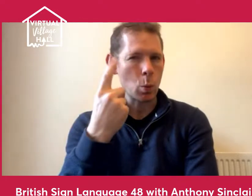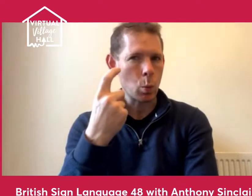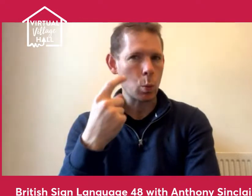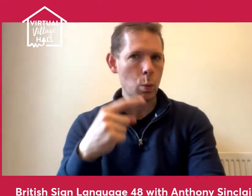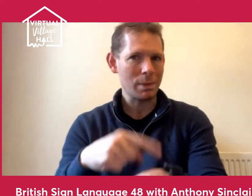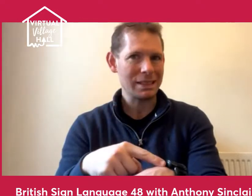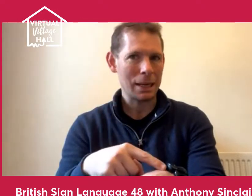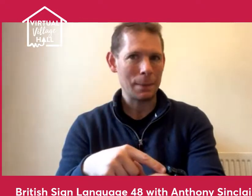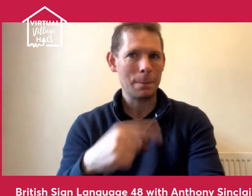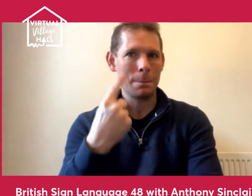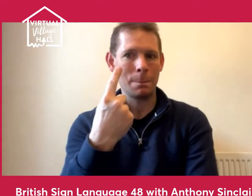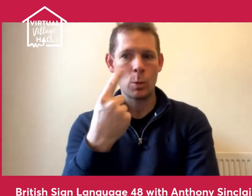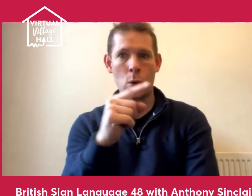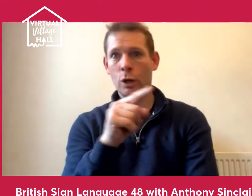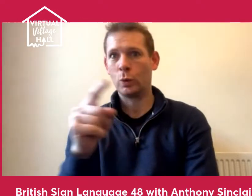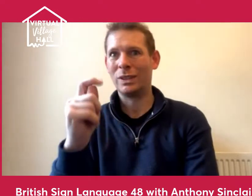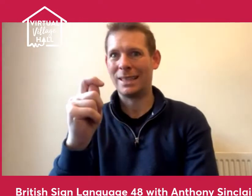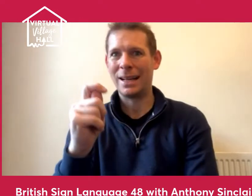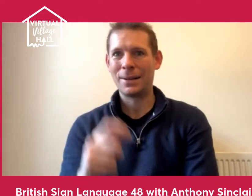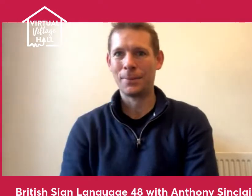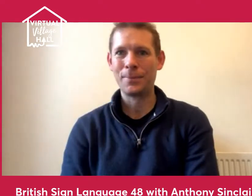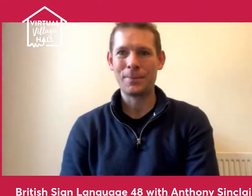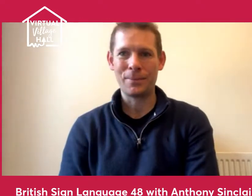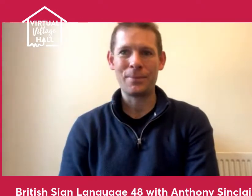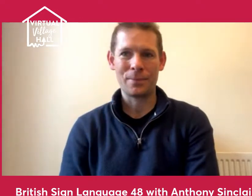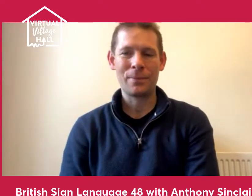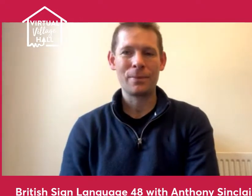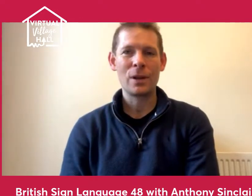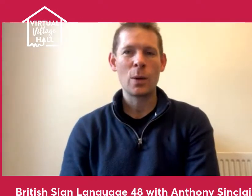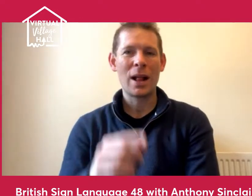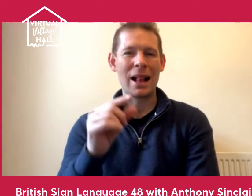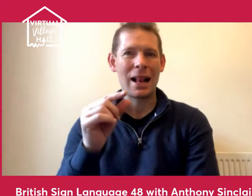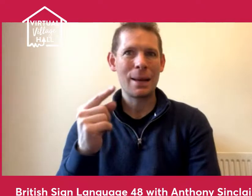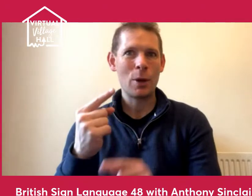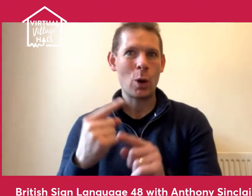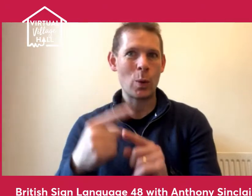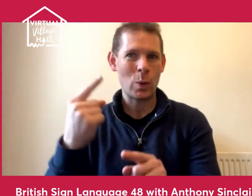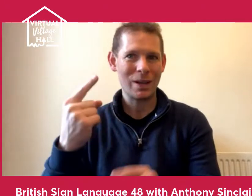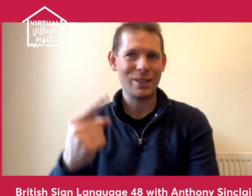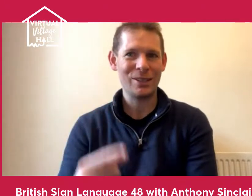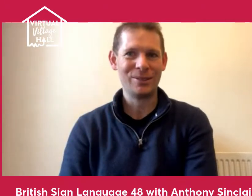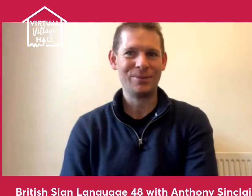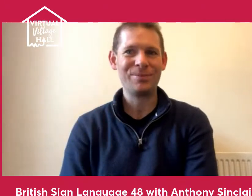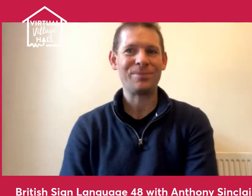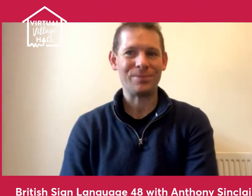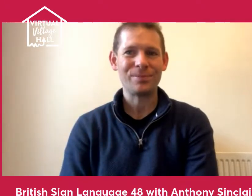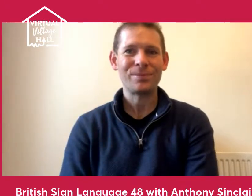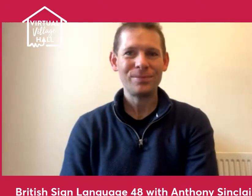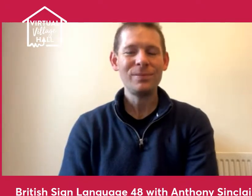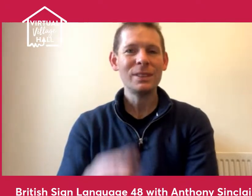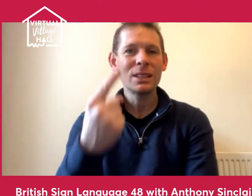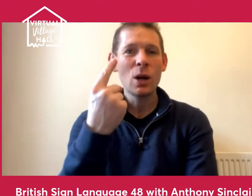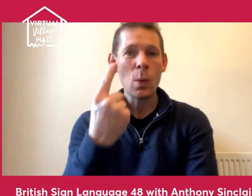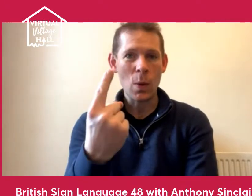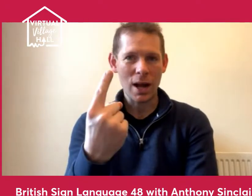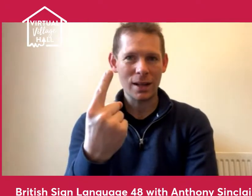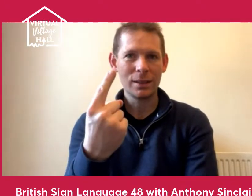Good. Let's do it again one more time from 1 to 10. If you can follow along. Let's do it a little bit quicker if we can.